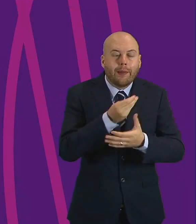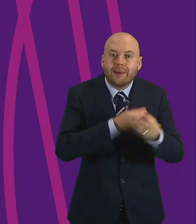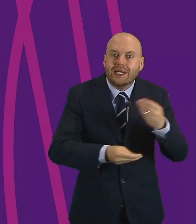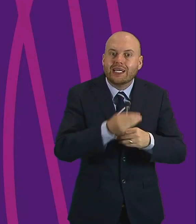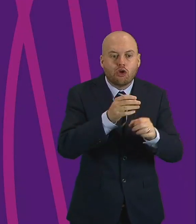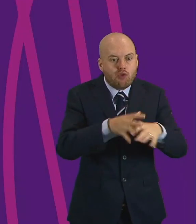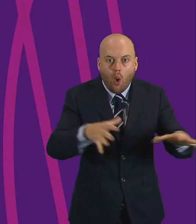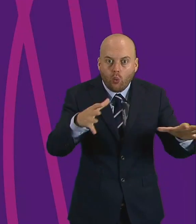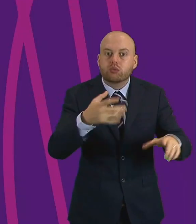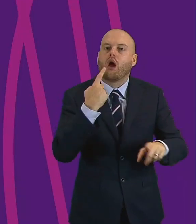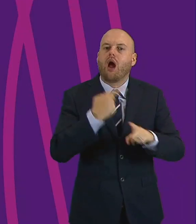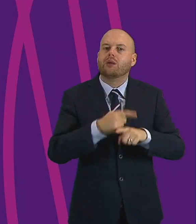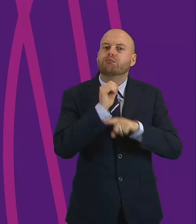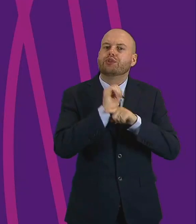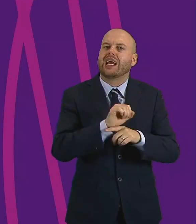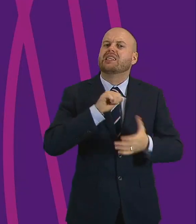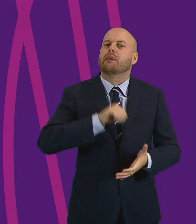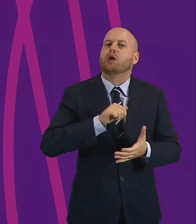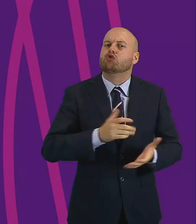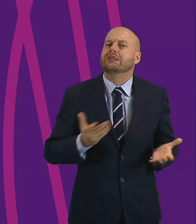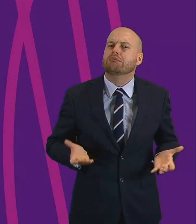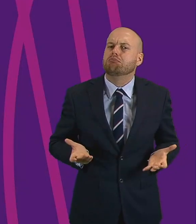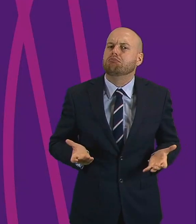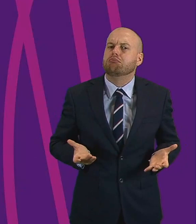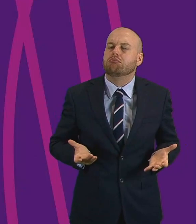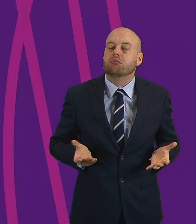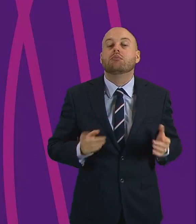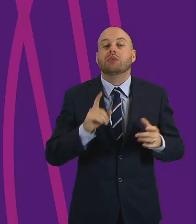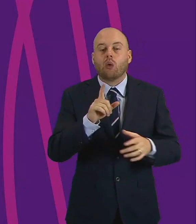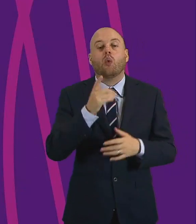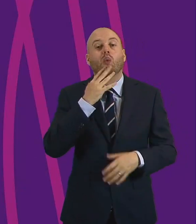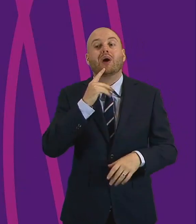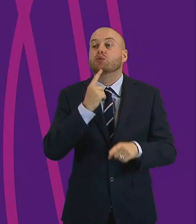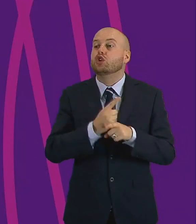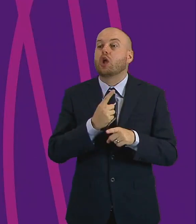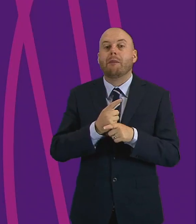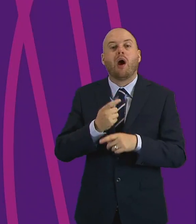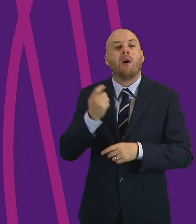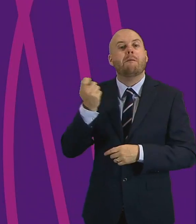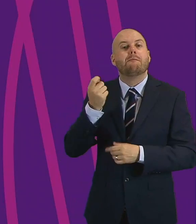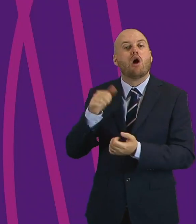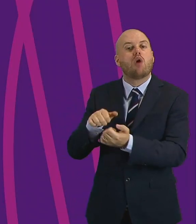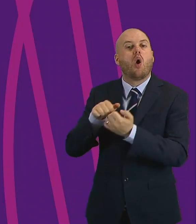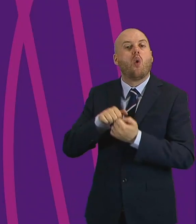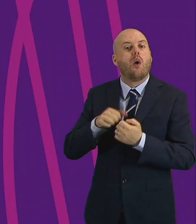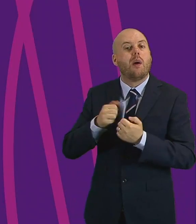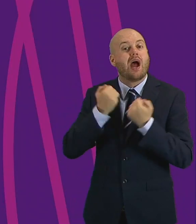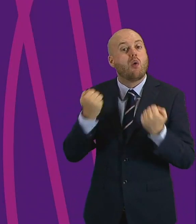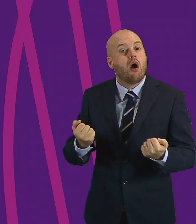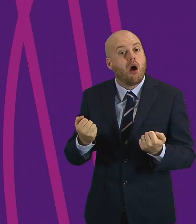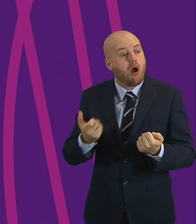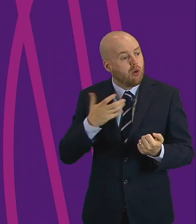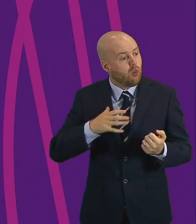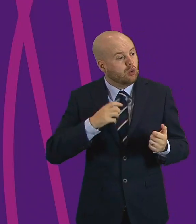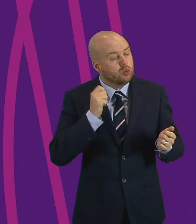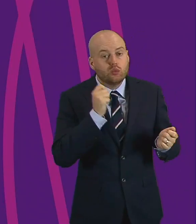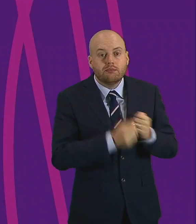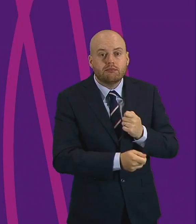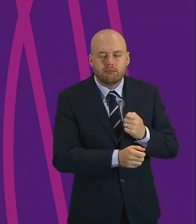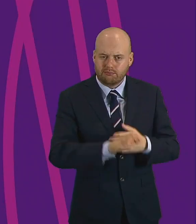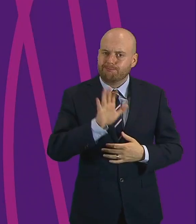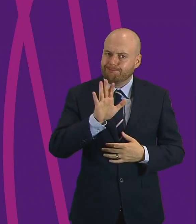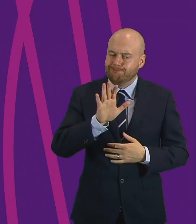budget. And here, the context is important when we talk about borrowing powers, because as a result of their budgetary decisions in